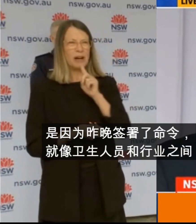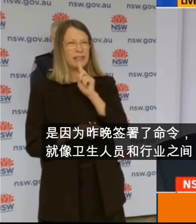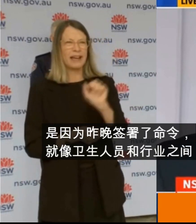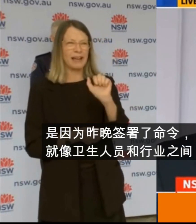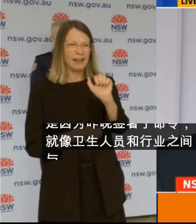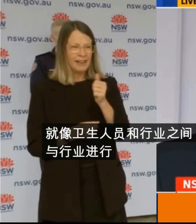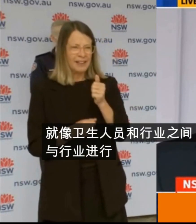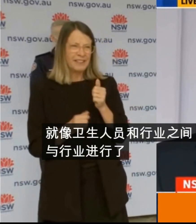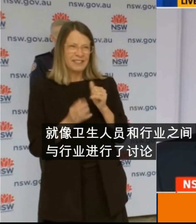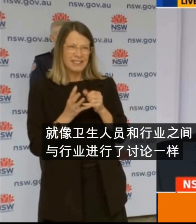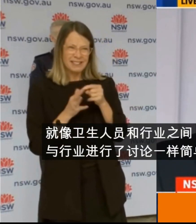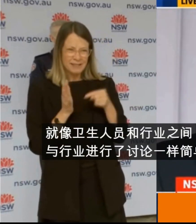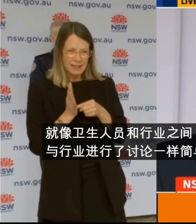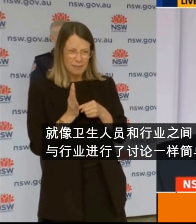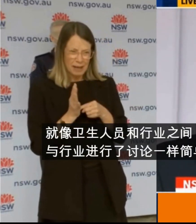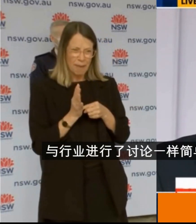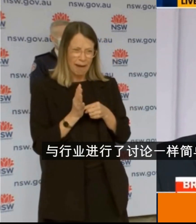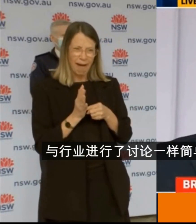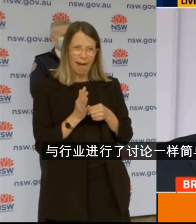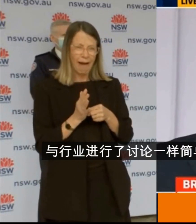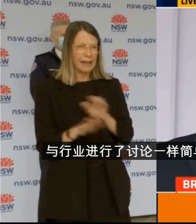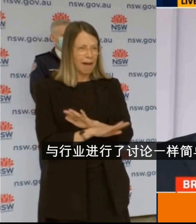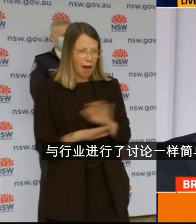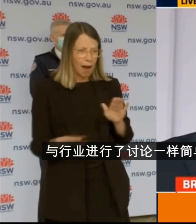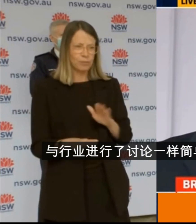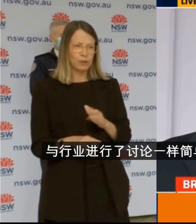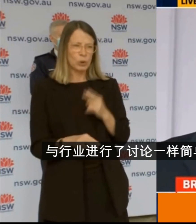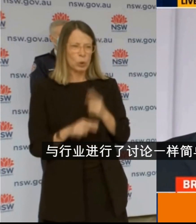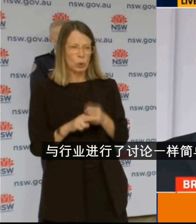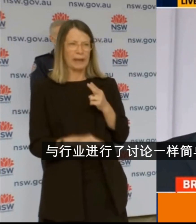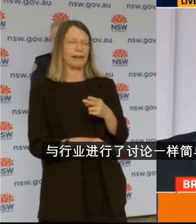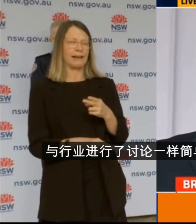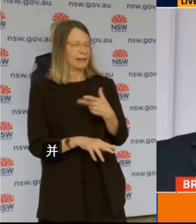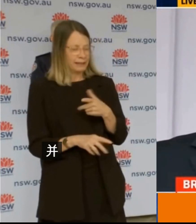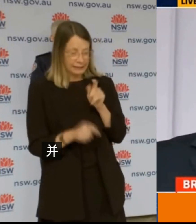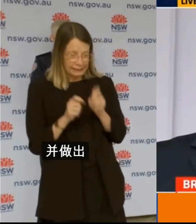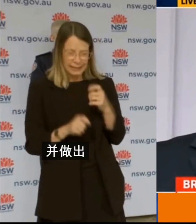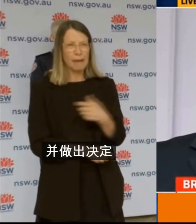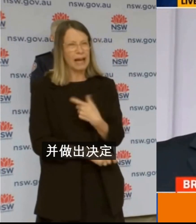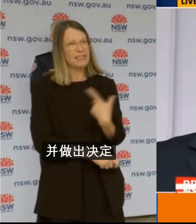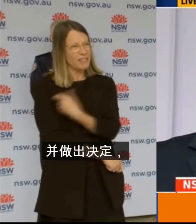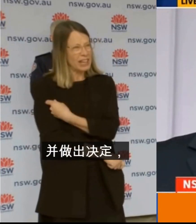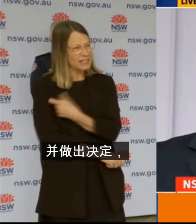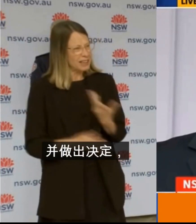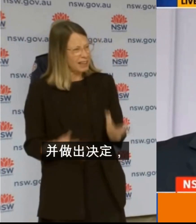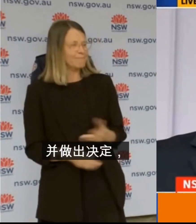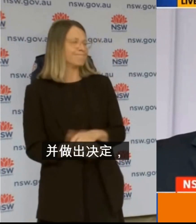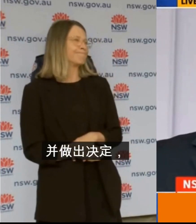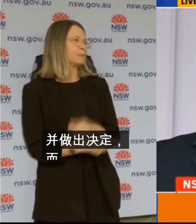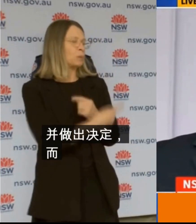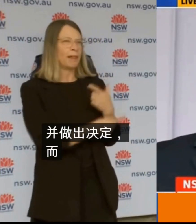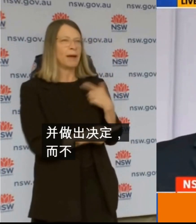that. There's been discussions with industry, between the health staff and industry, and the decision was taken